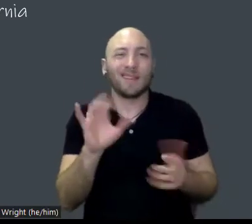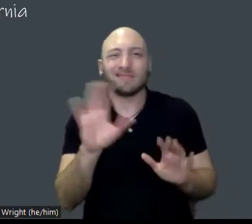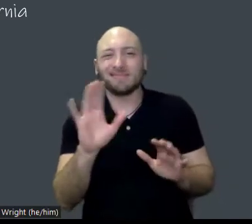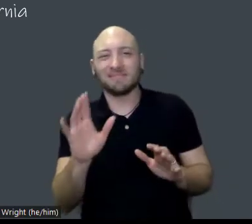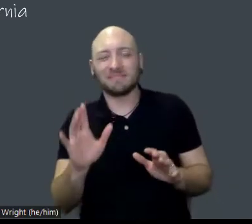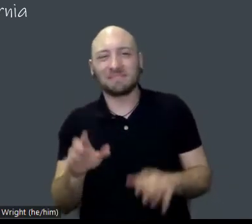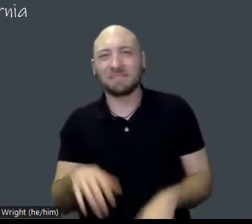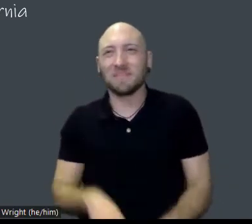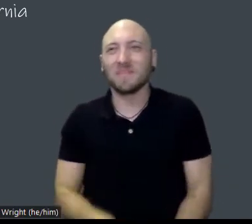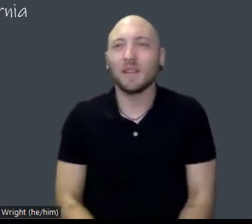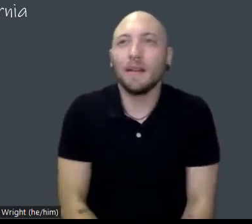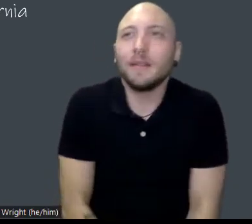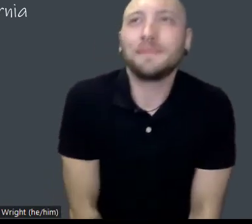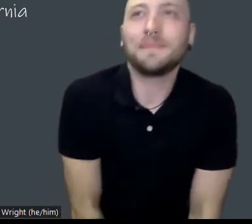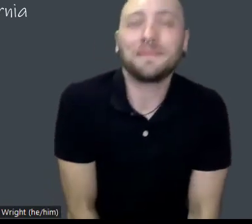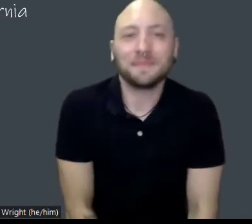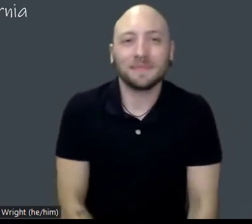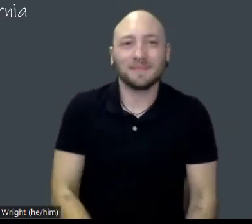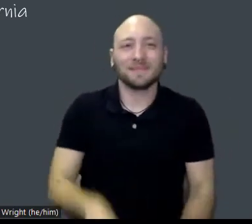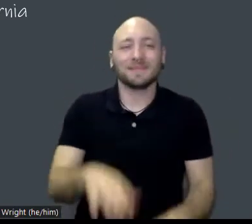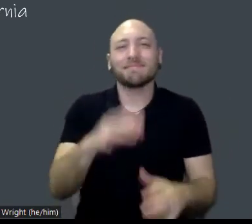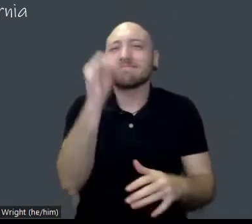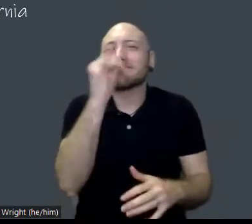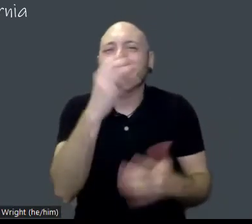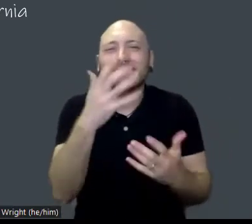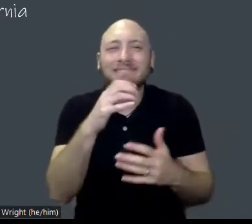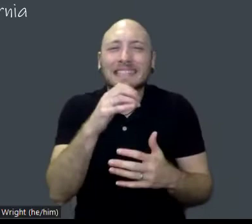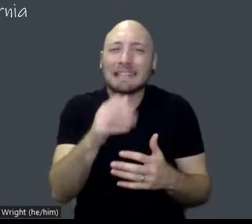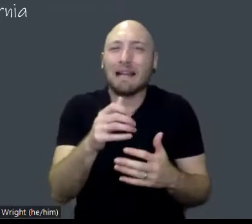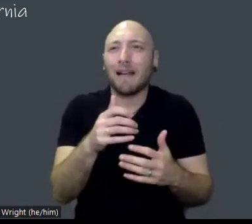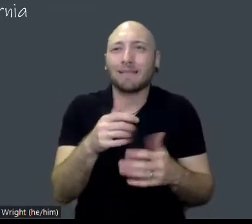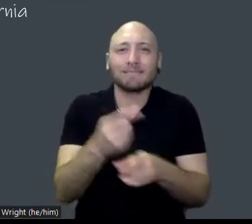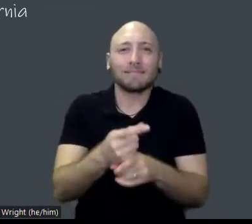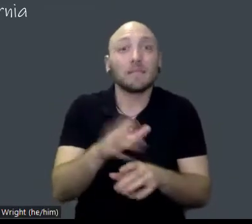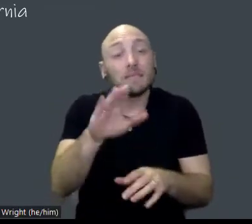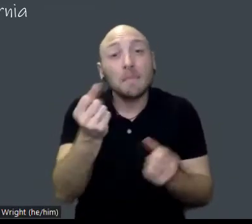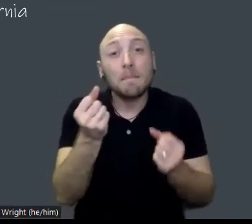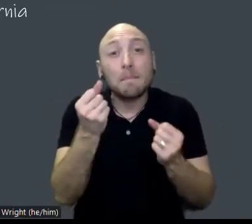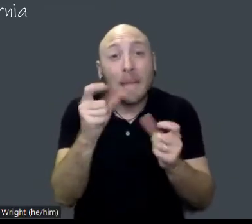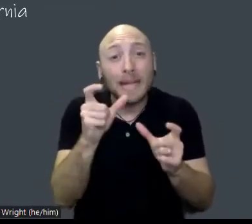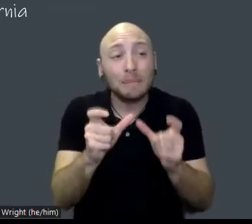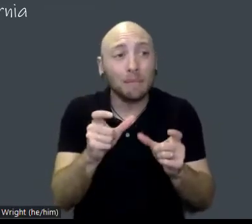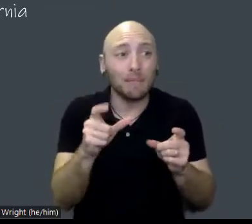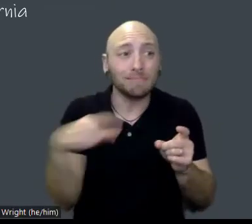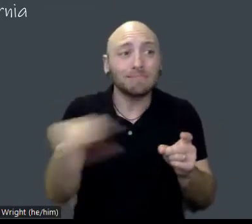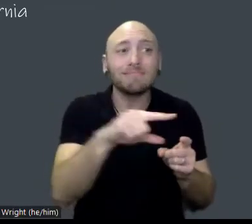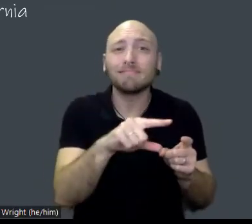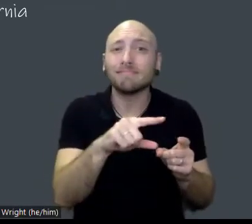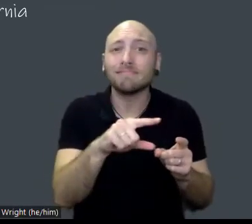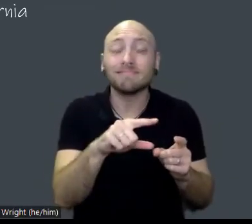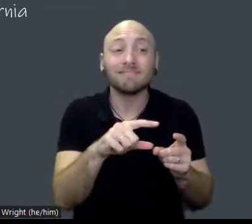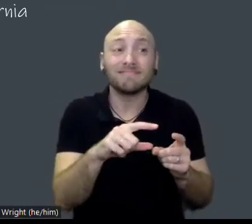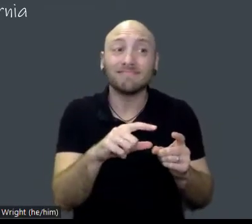that, and that's such a ridiculous way to think, right? Because there's plenty of people that